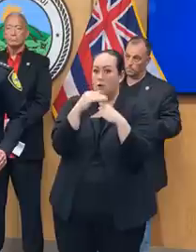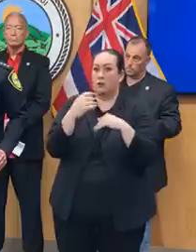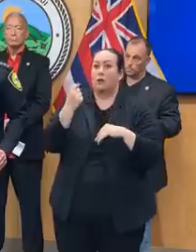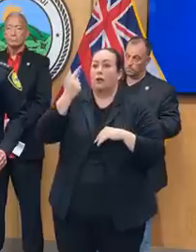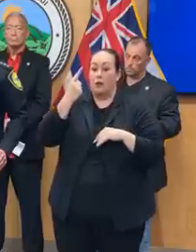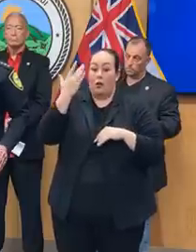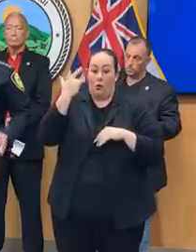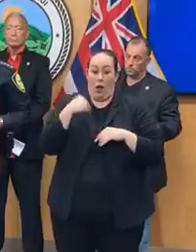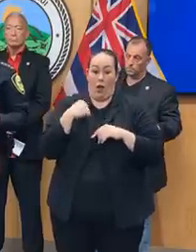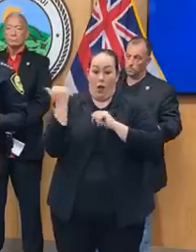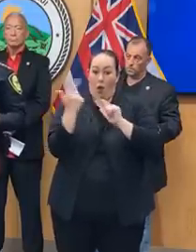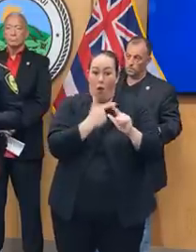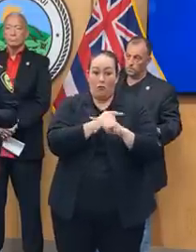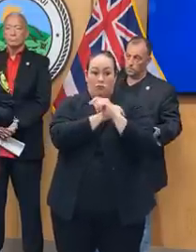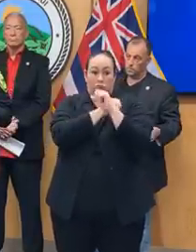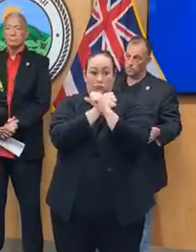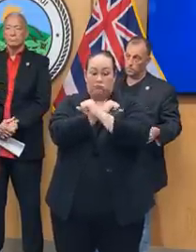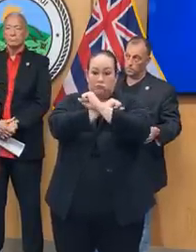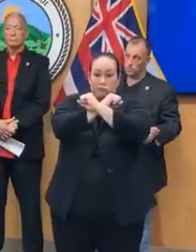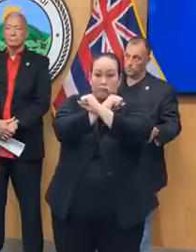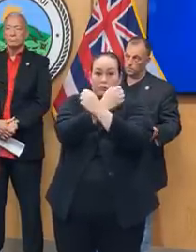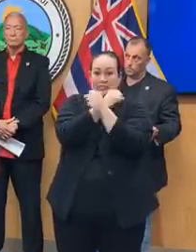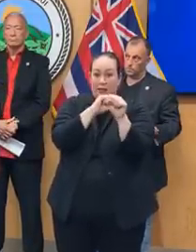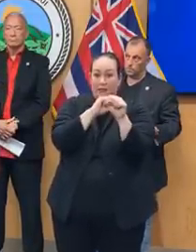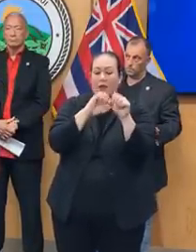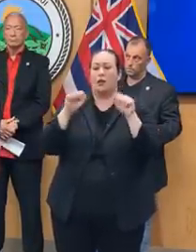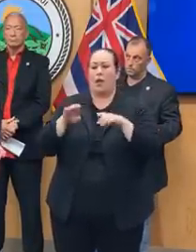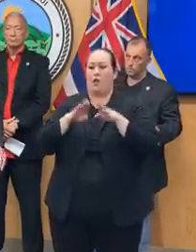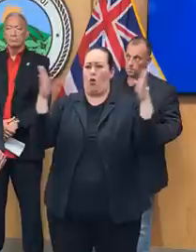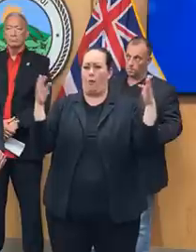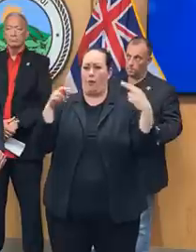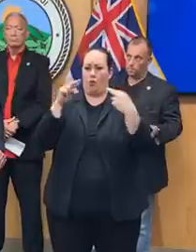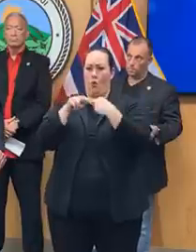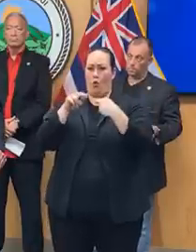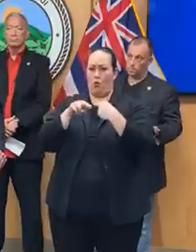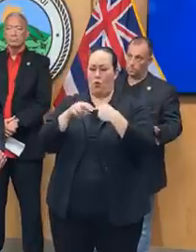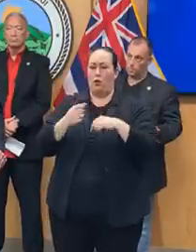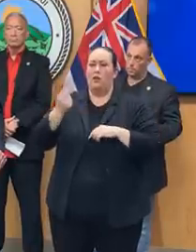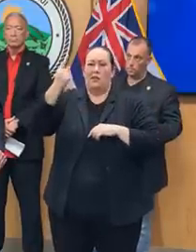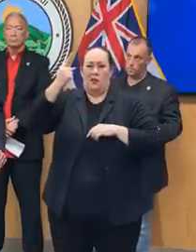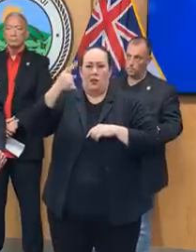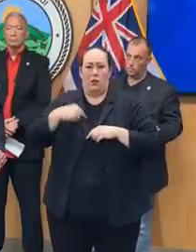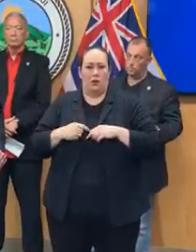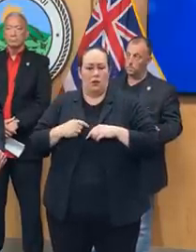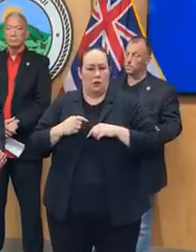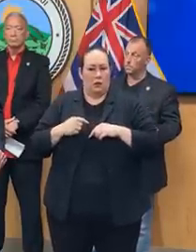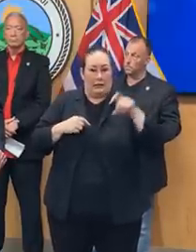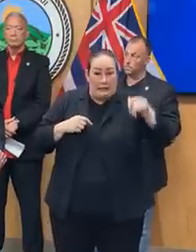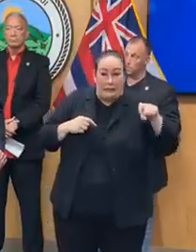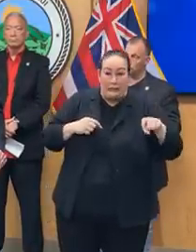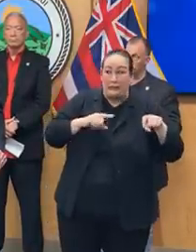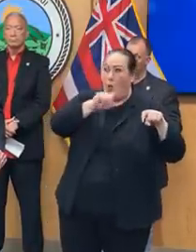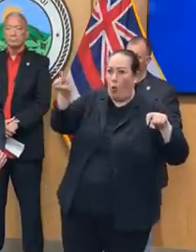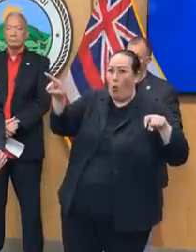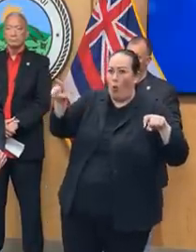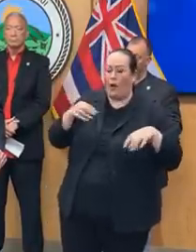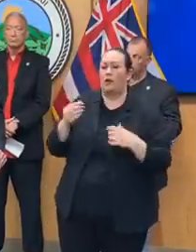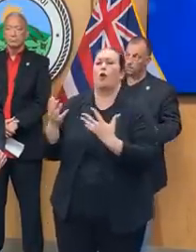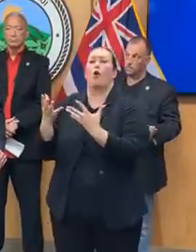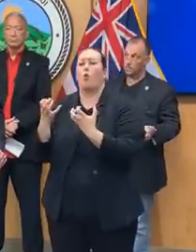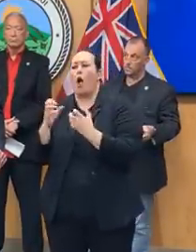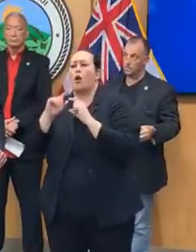road. Now, there is a difference between need and want. If you need to get